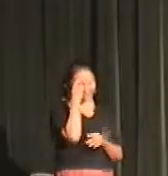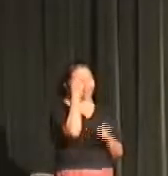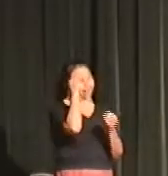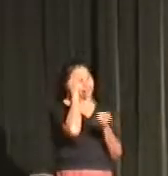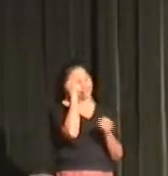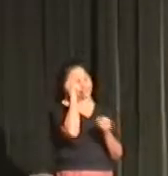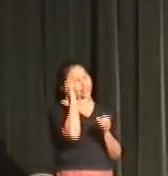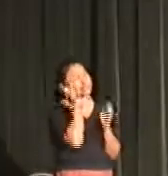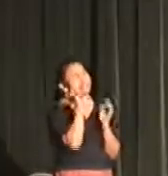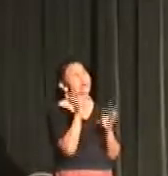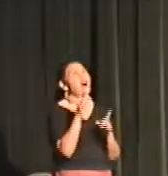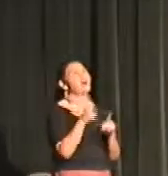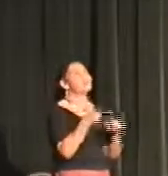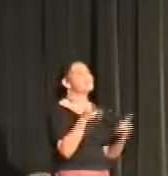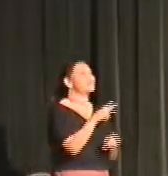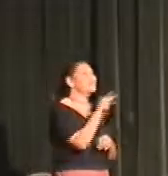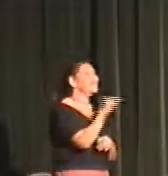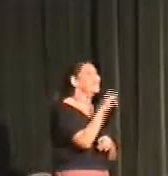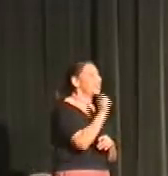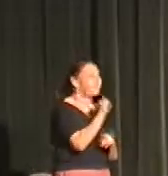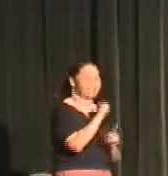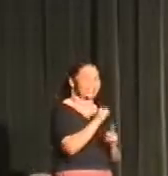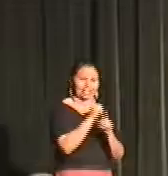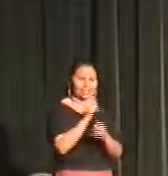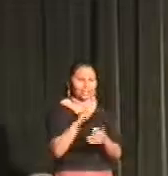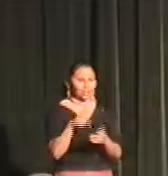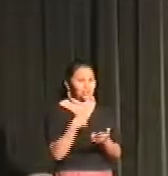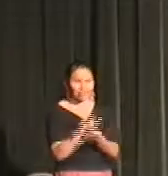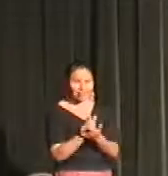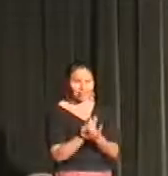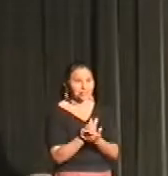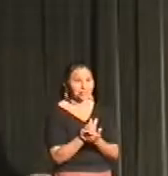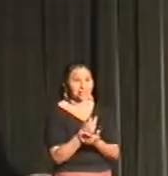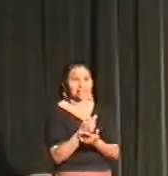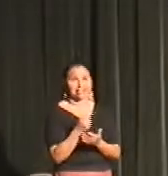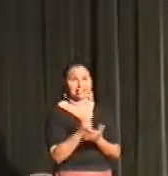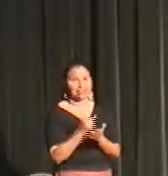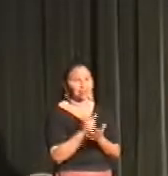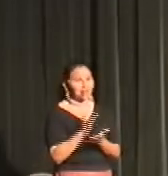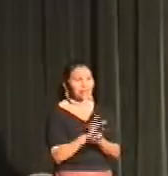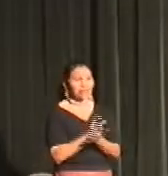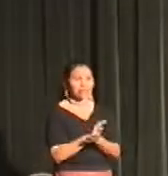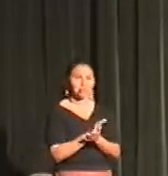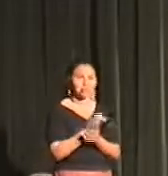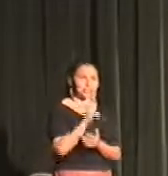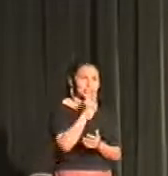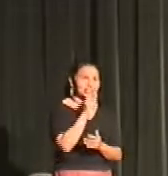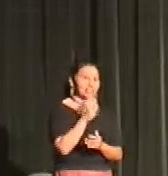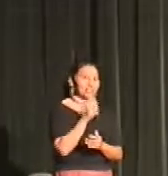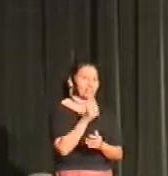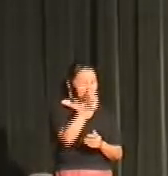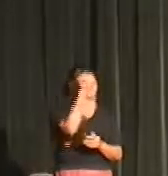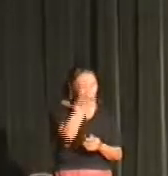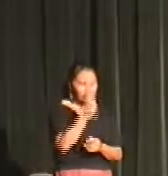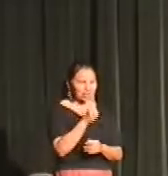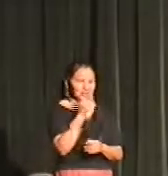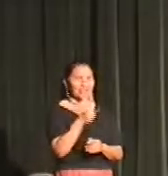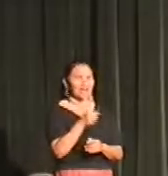I'm from Venice, you know, I mean, this is crazy. This is not God's will. That's what this letter says. You know, that was stupid. This is not God's